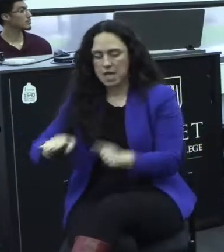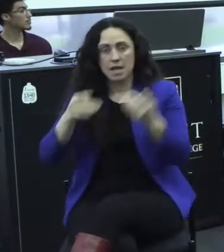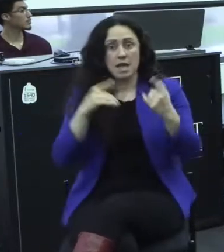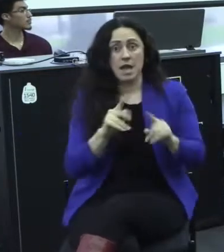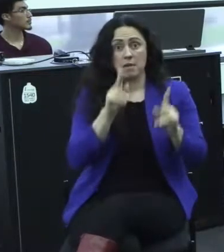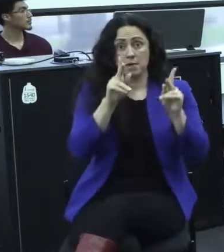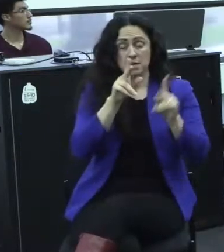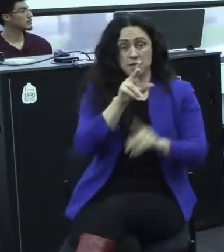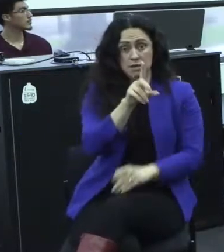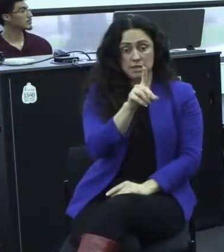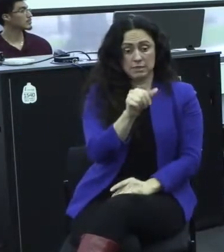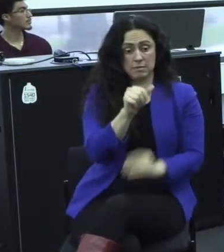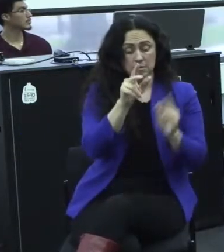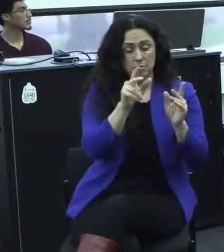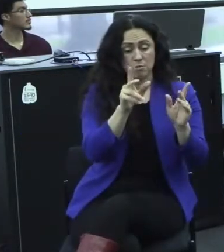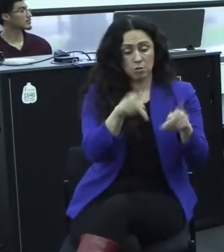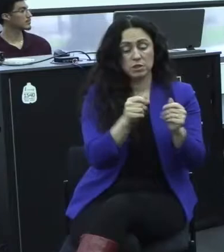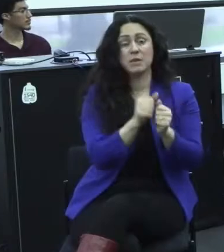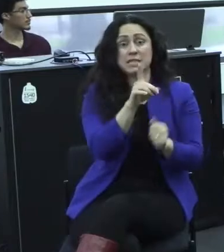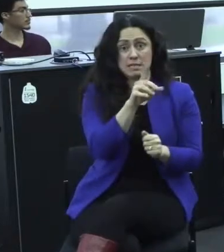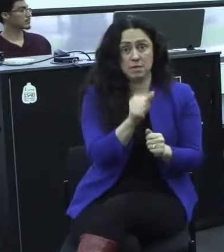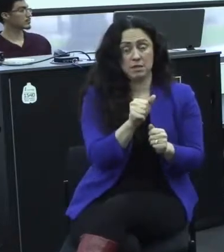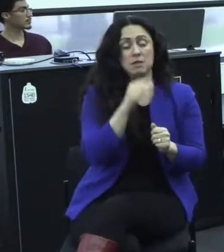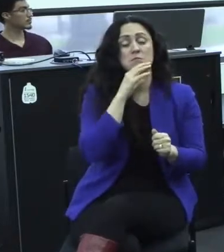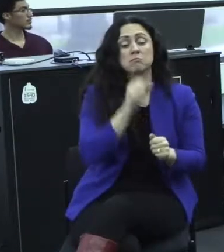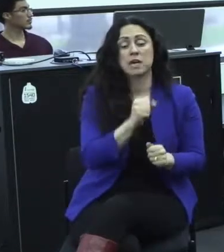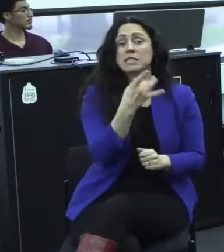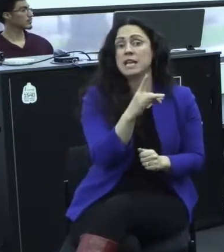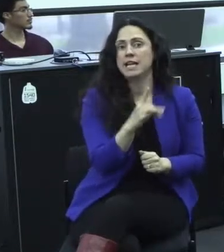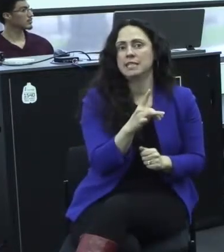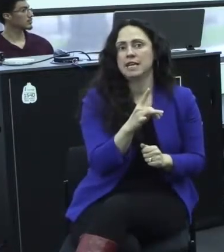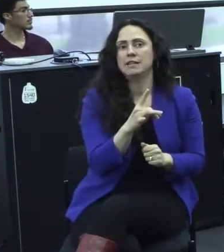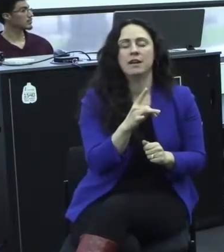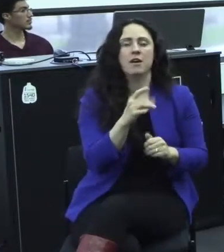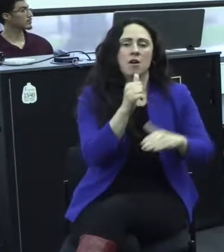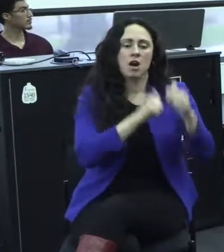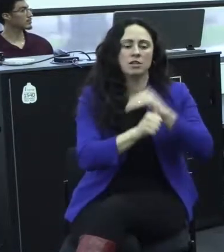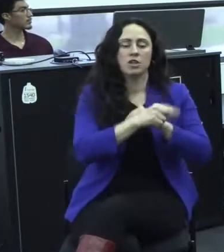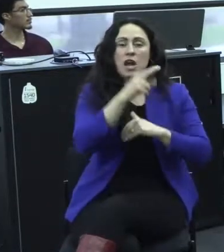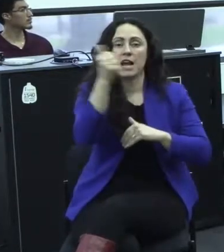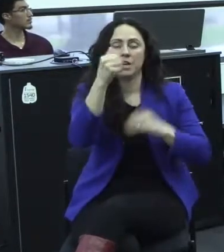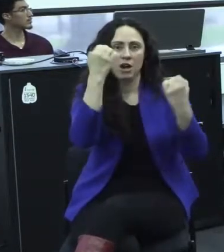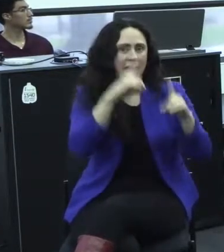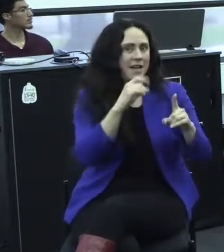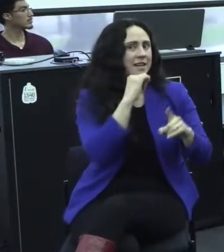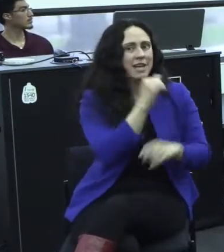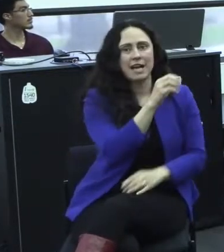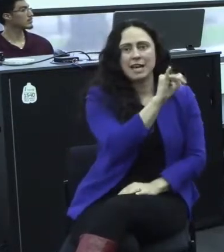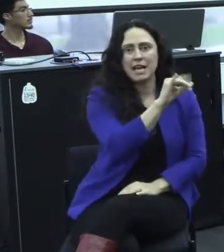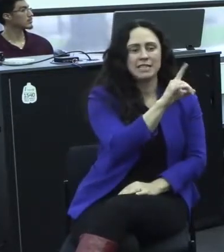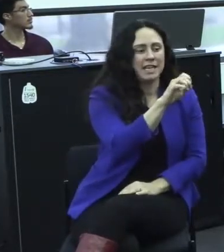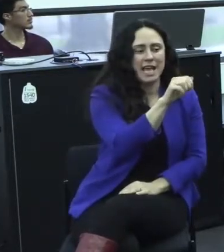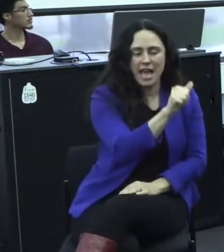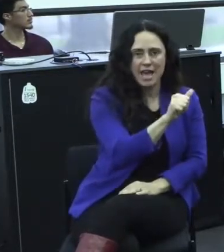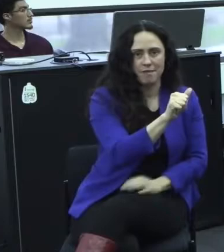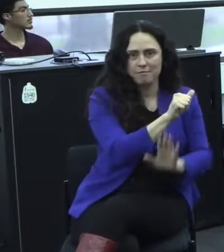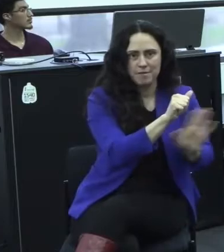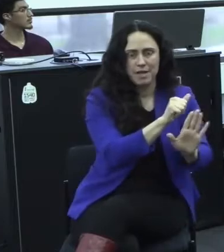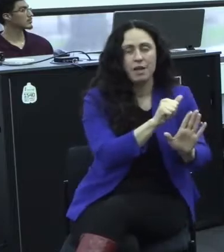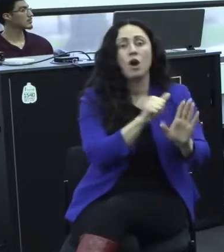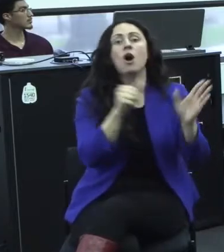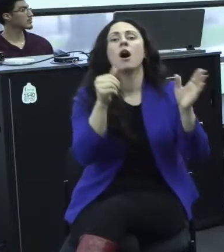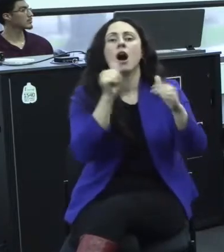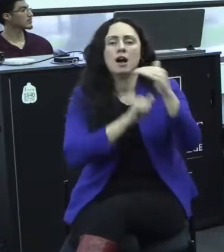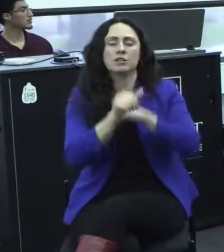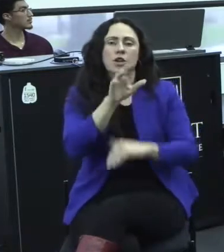and comes to the higher ed setting, they no longer function under the IDEA law, but now are under the American Disabilities Act.